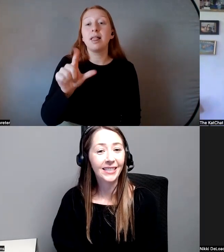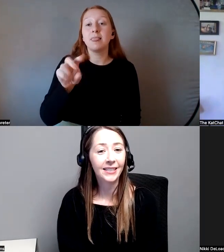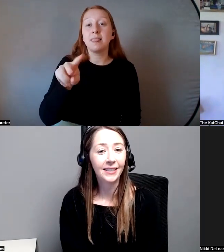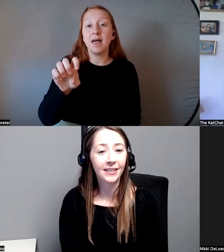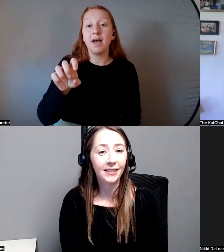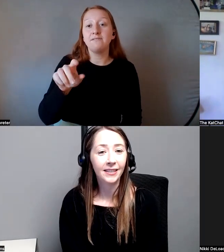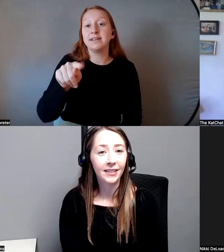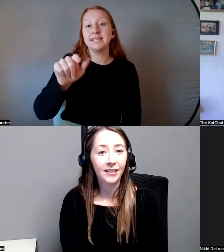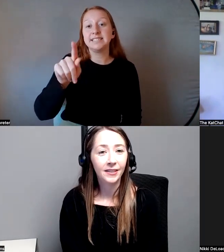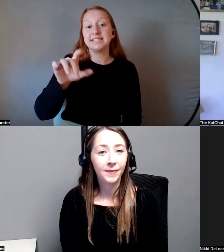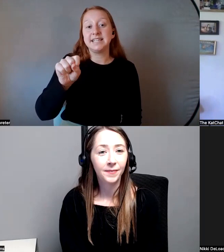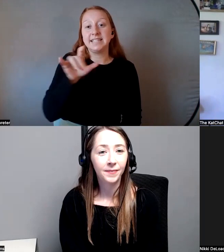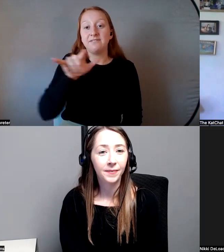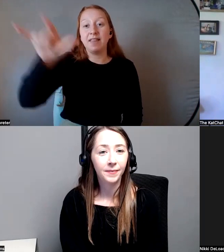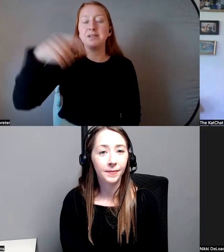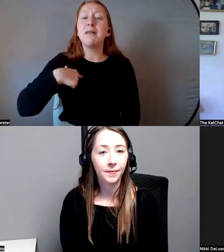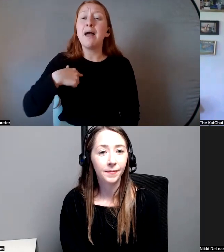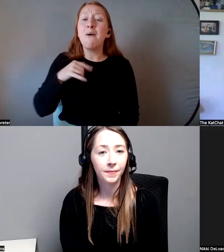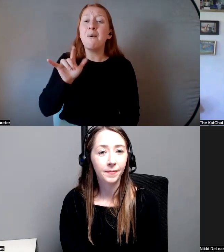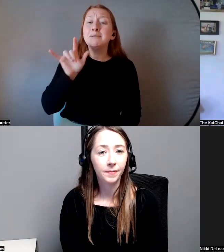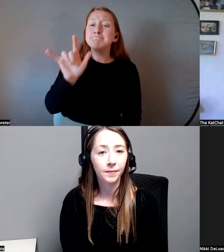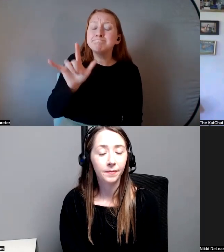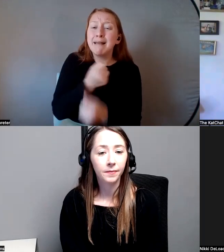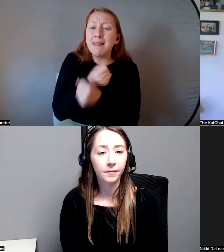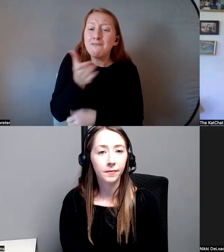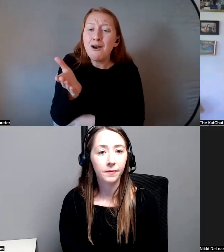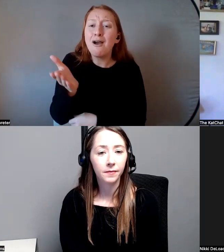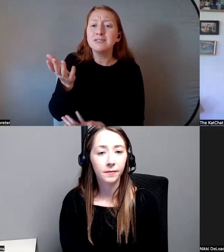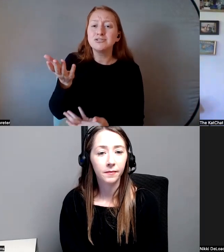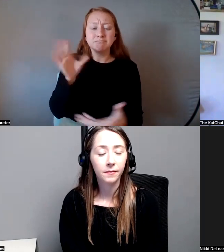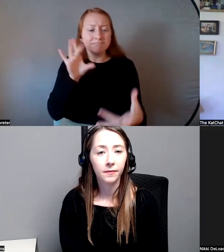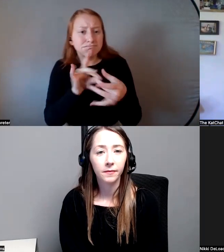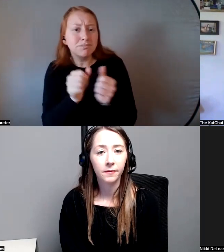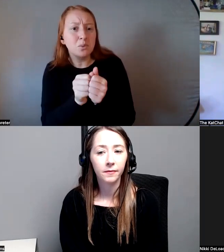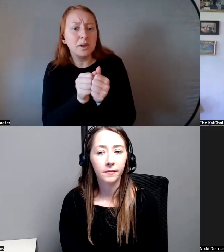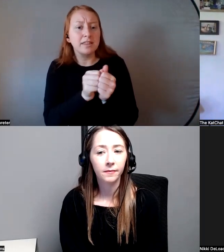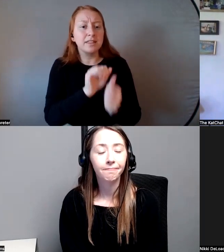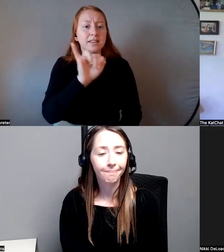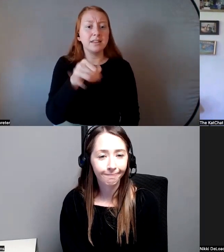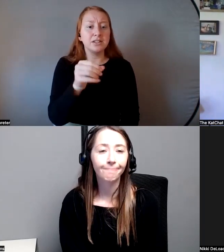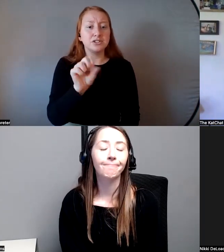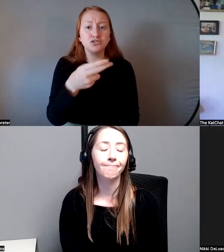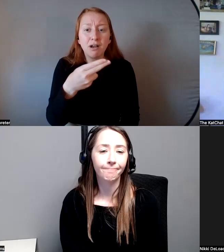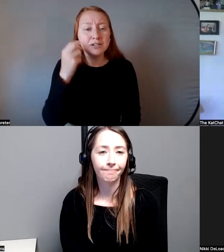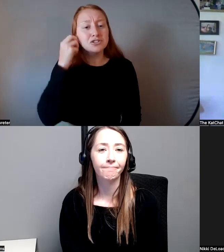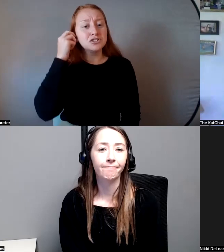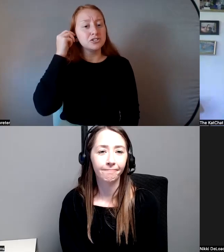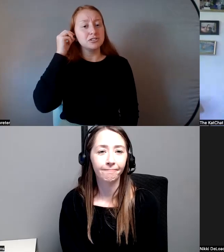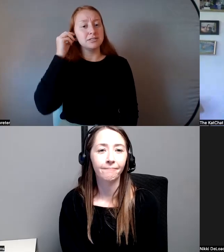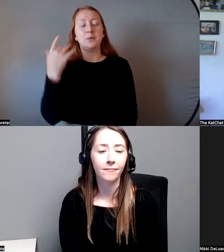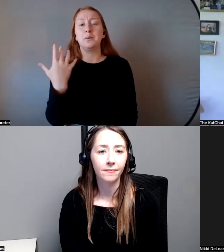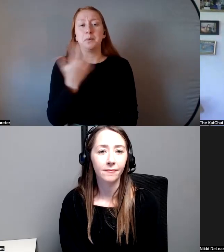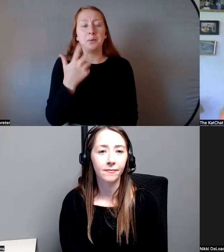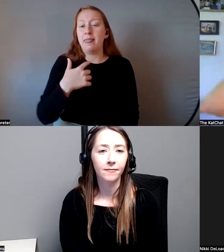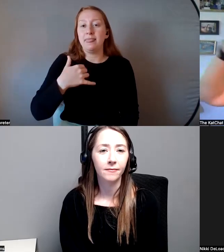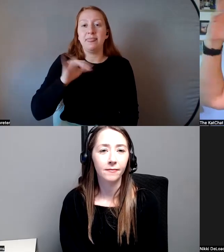gosh, I love her. And the connection you have with Jack, and that Mm. was just the